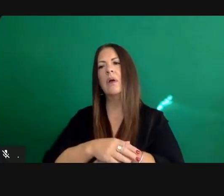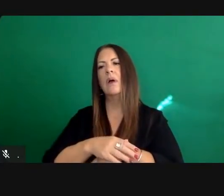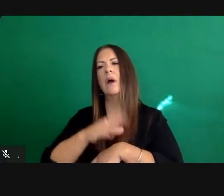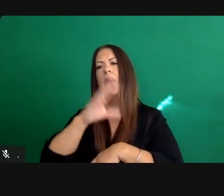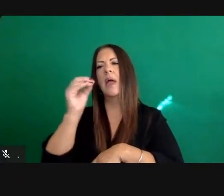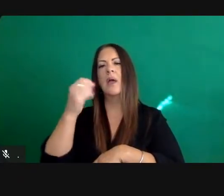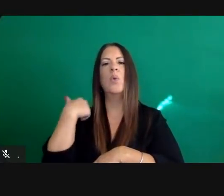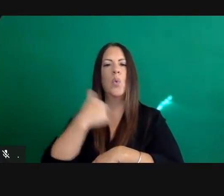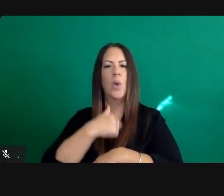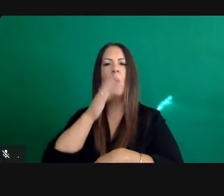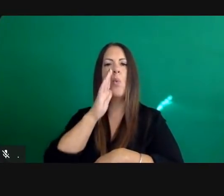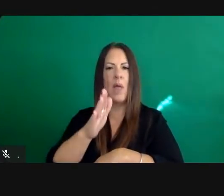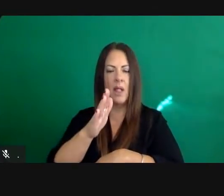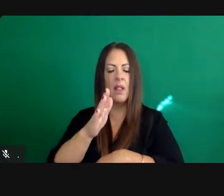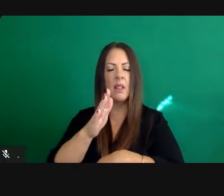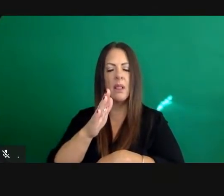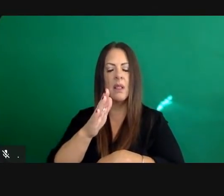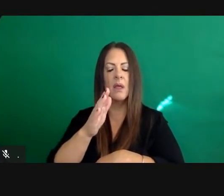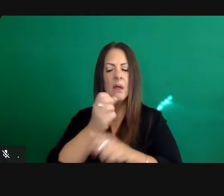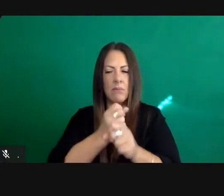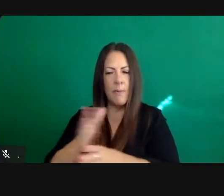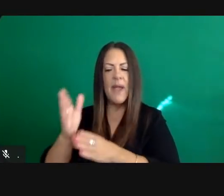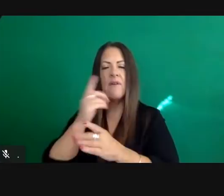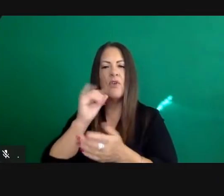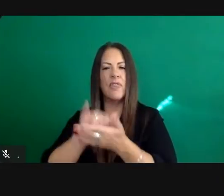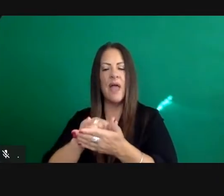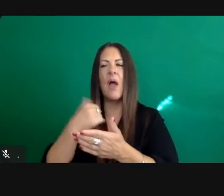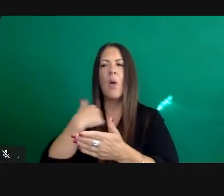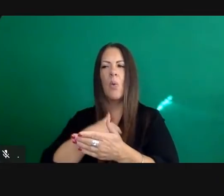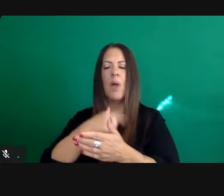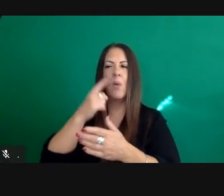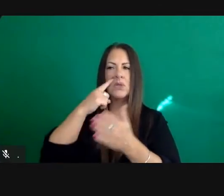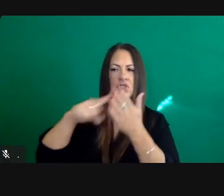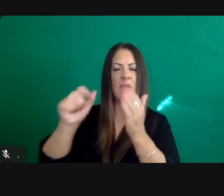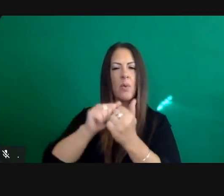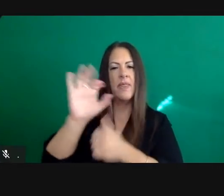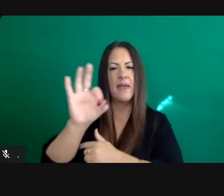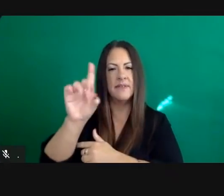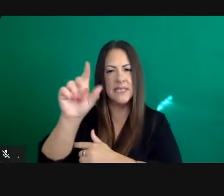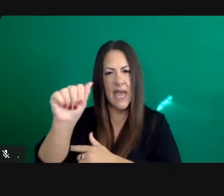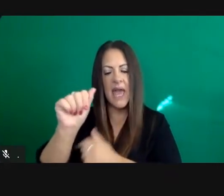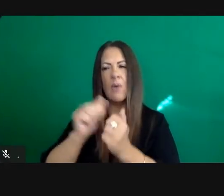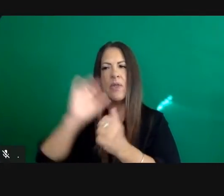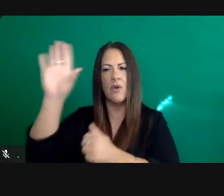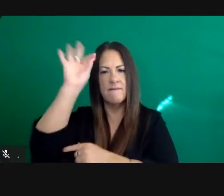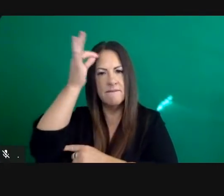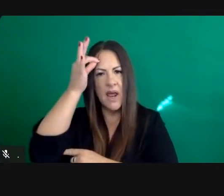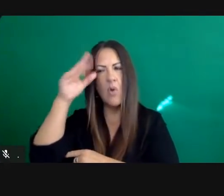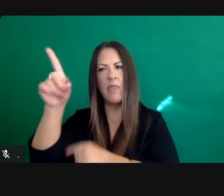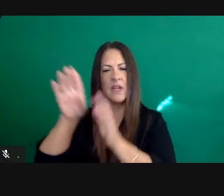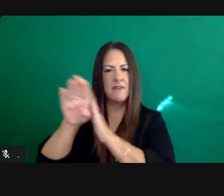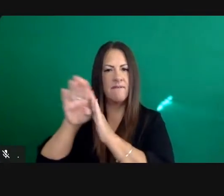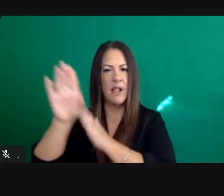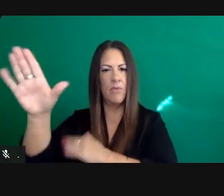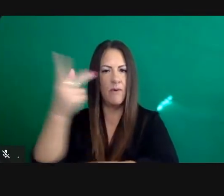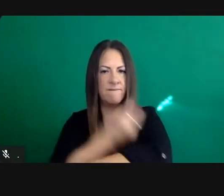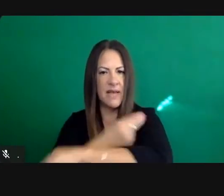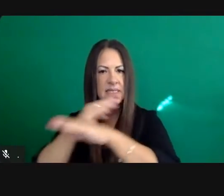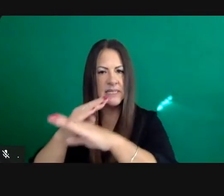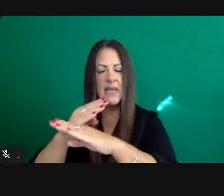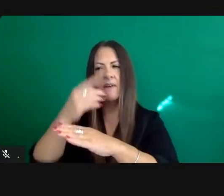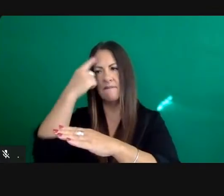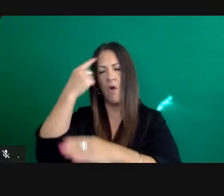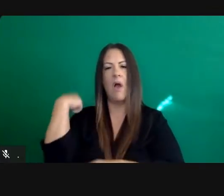to respond to the FDA and the feds as they move forward on developing a vaccine for the